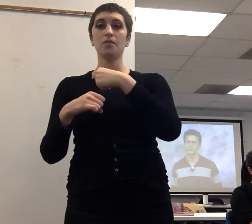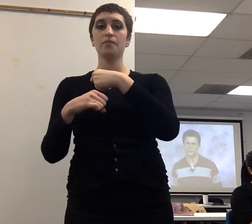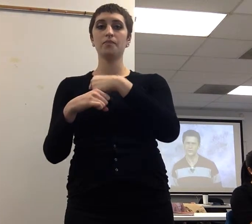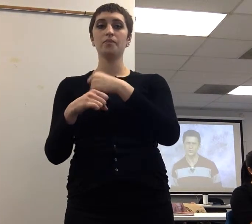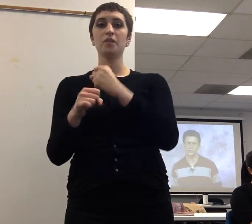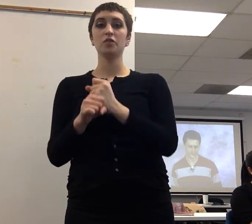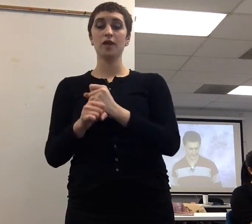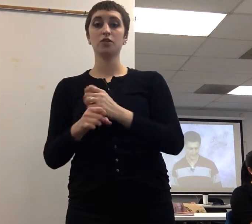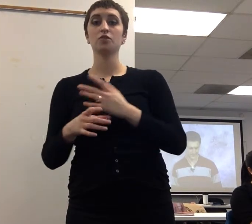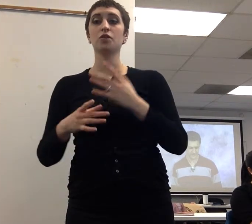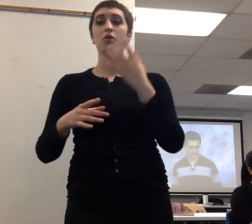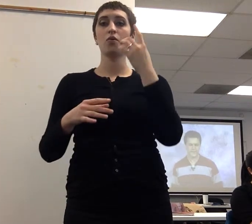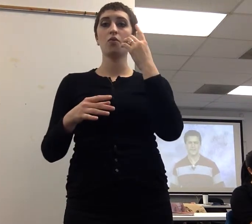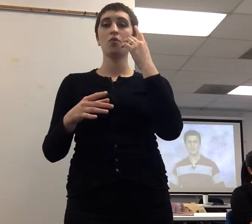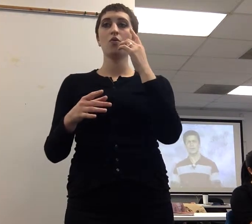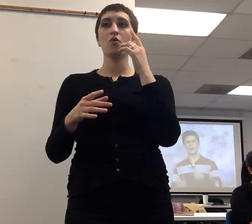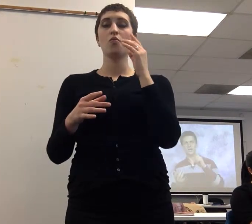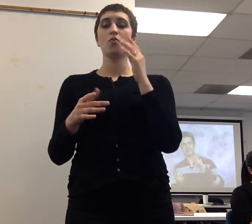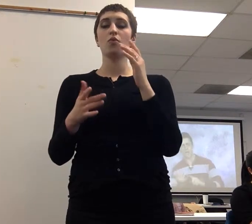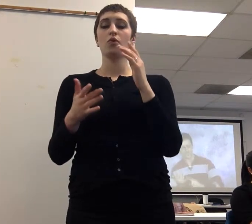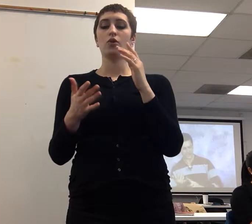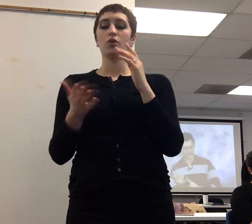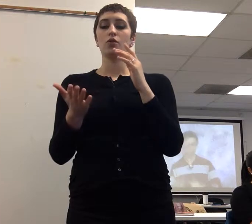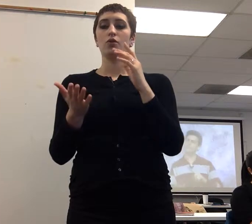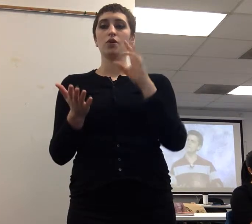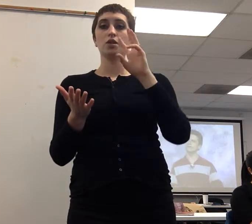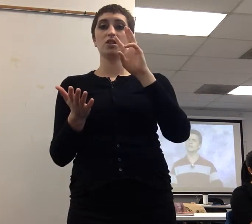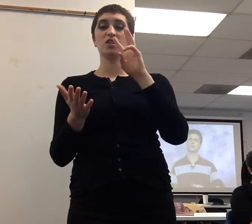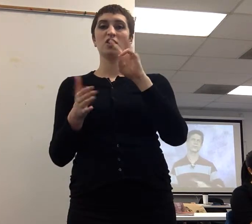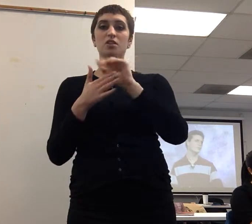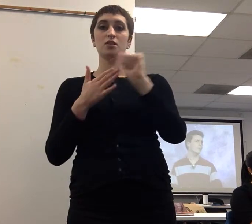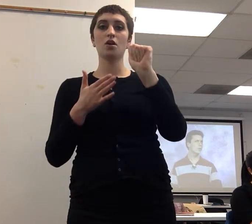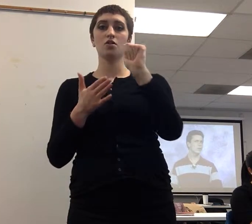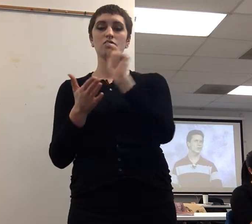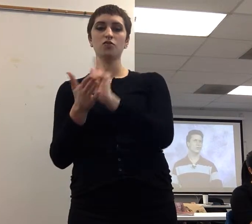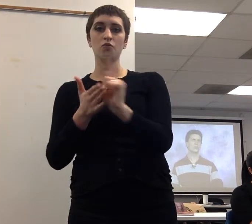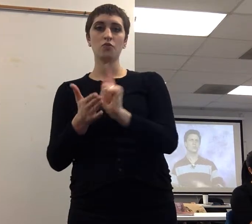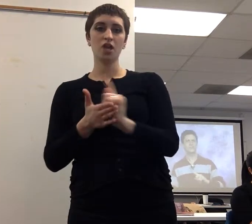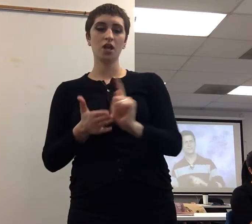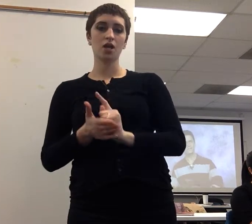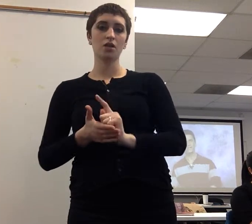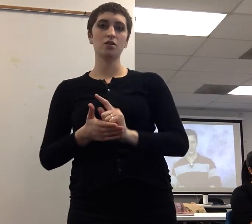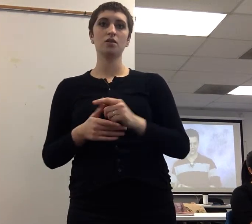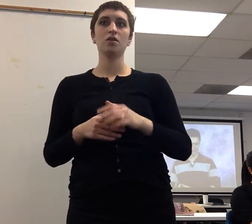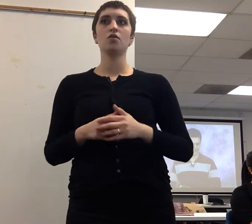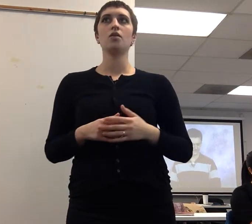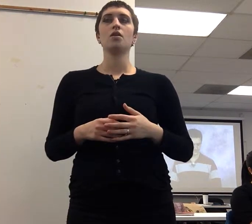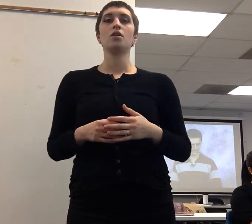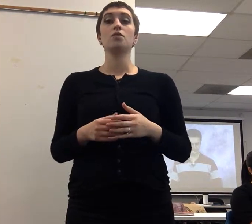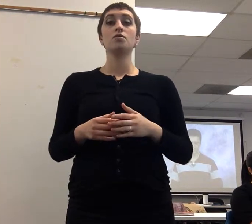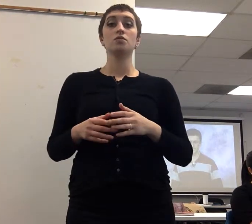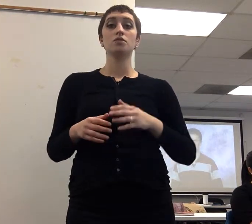employers were so cruel at times that people caught talking, singing, or smoking would receive